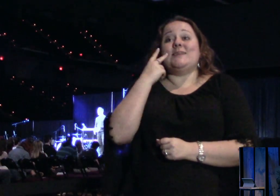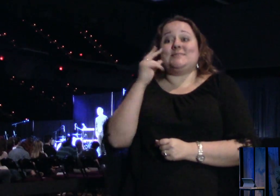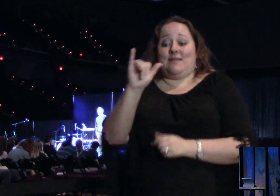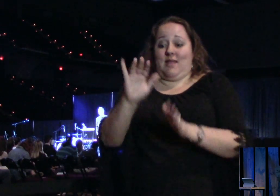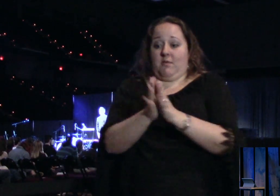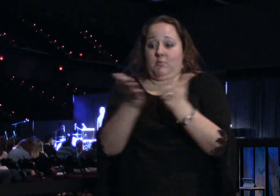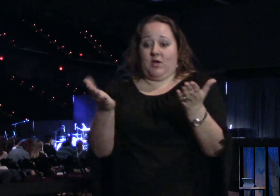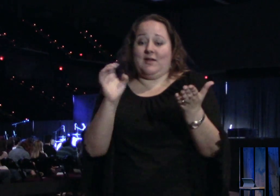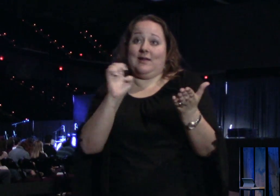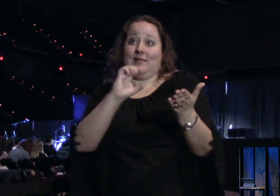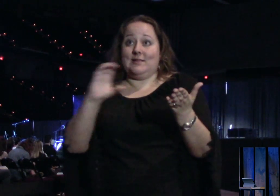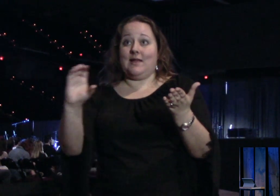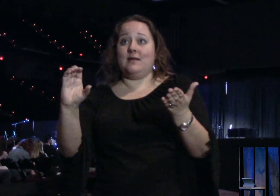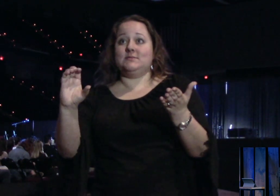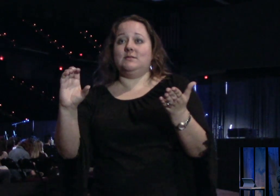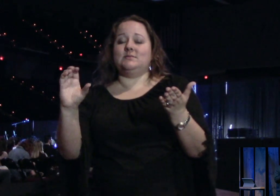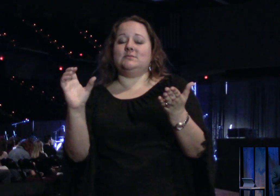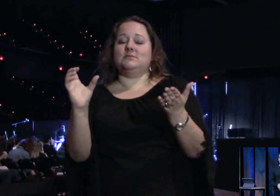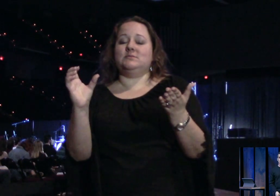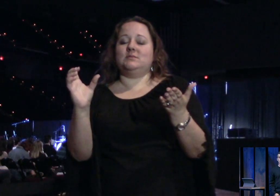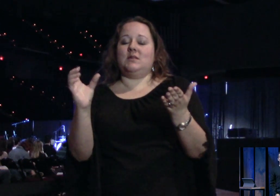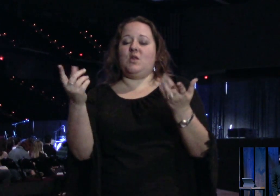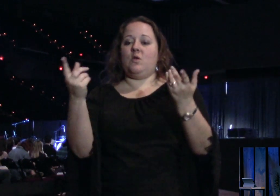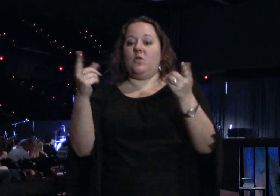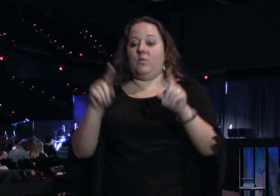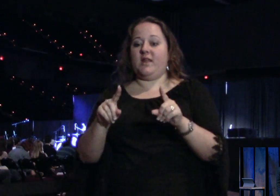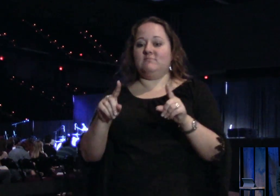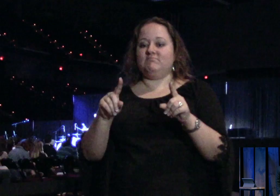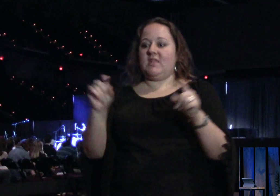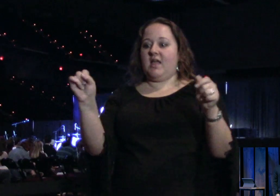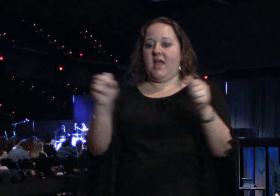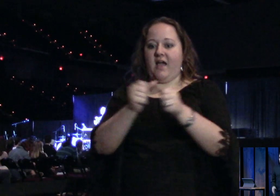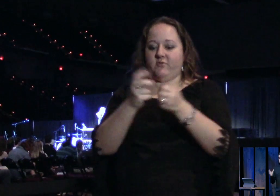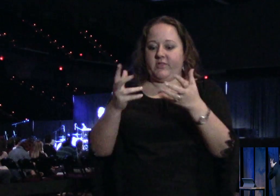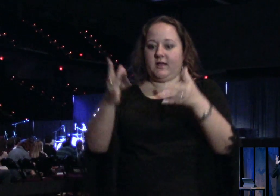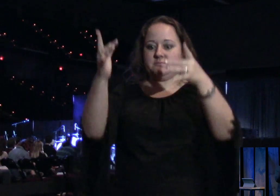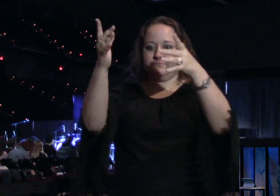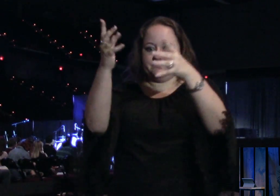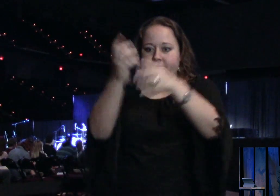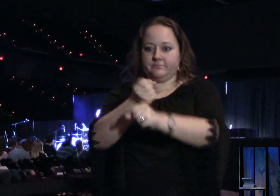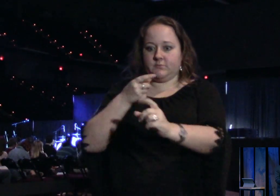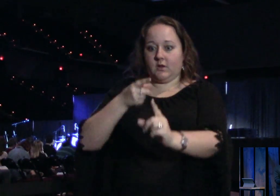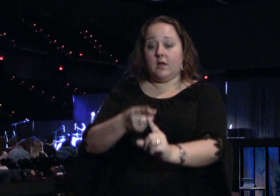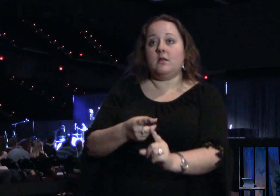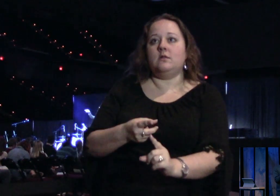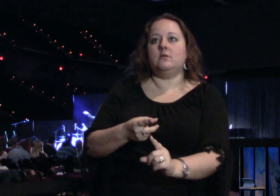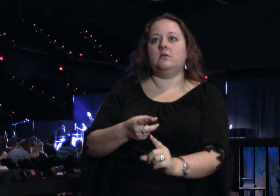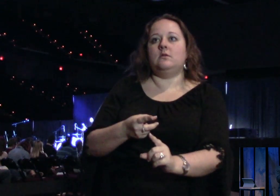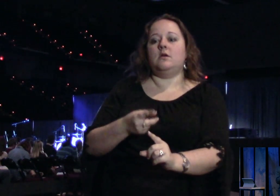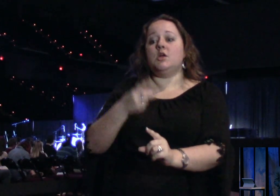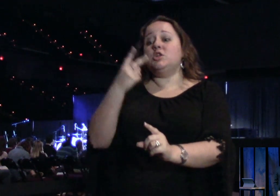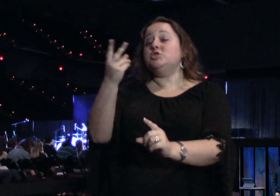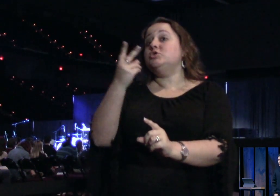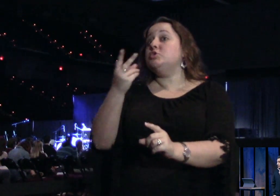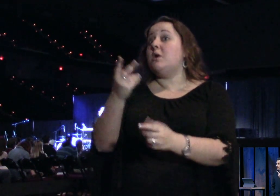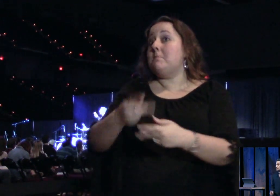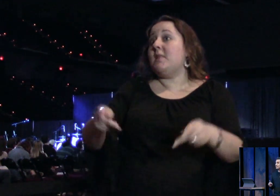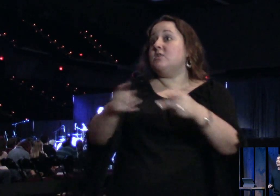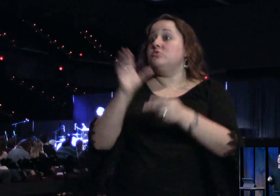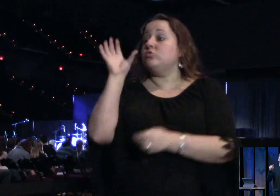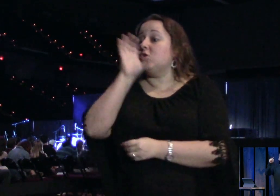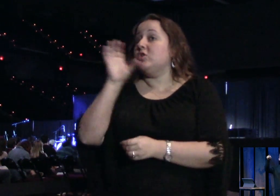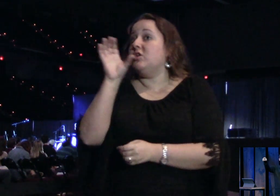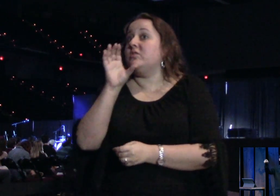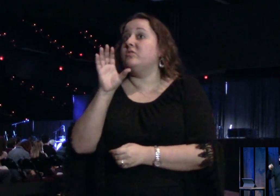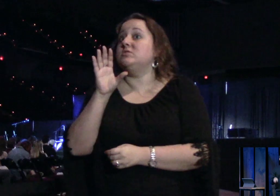to mine. And what we're going to see in the book of Ecclesiastes is that there's when you boil it all down, there's really only two places